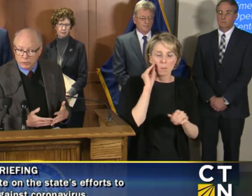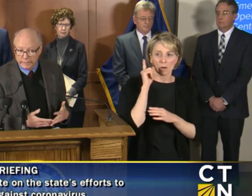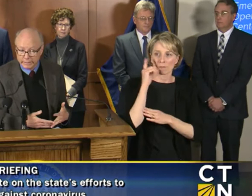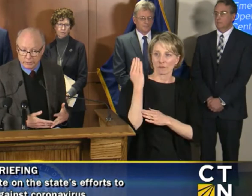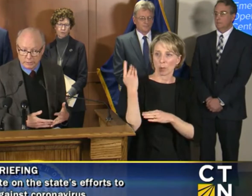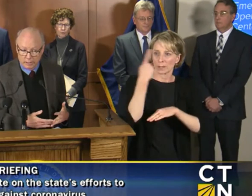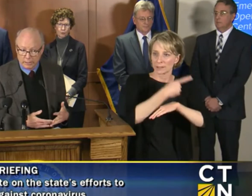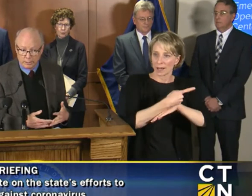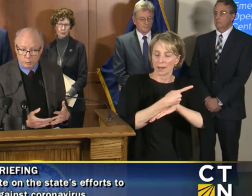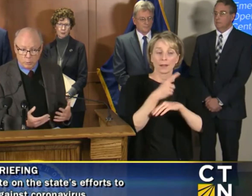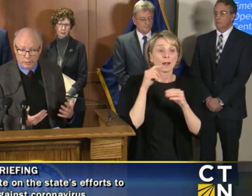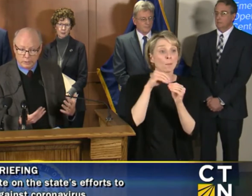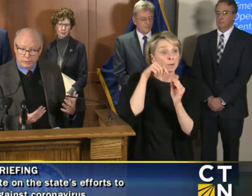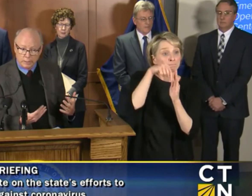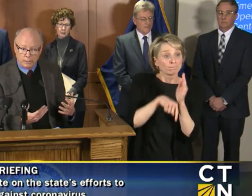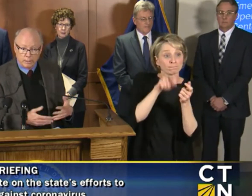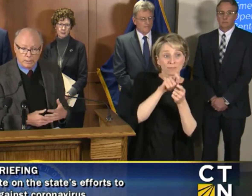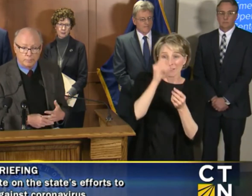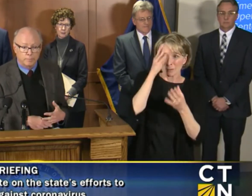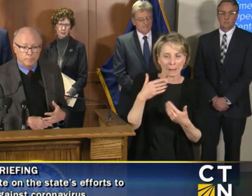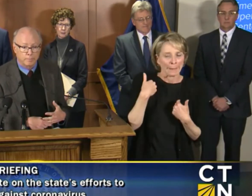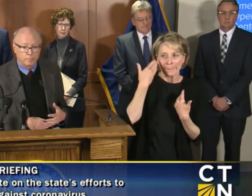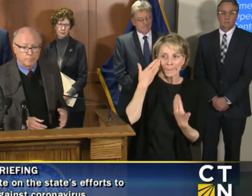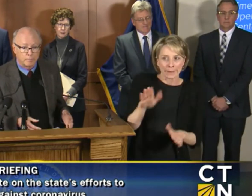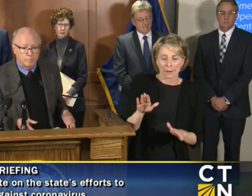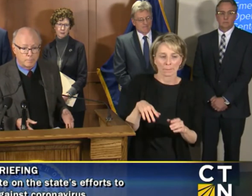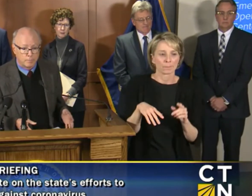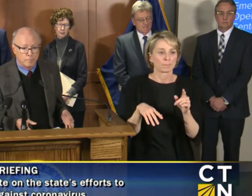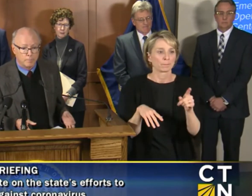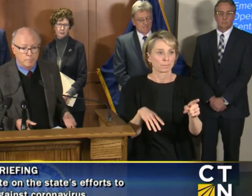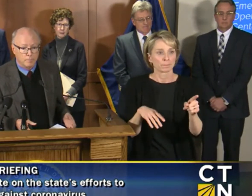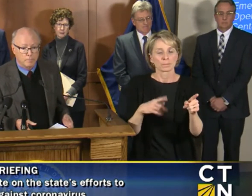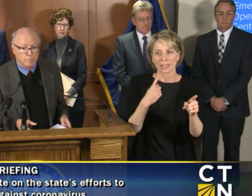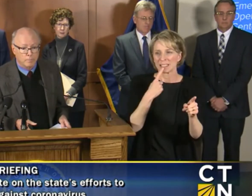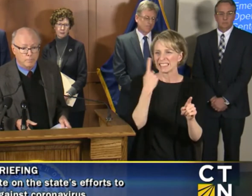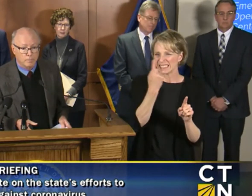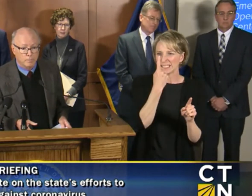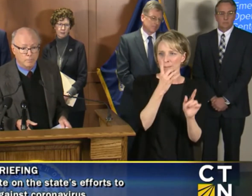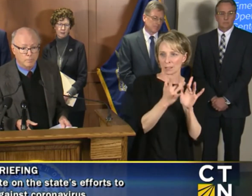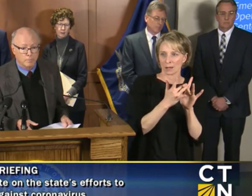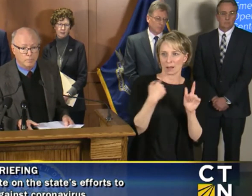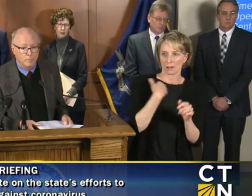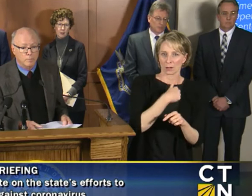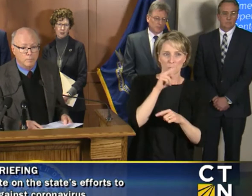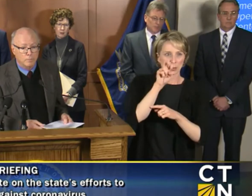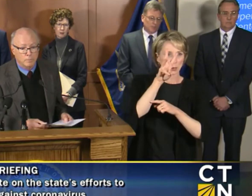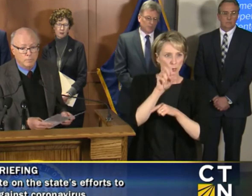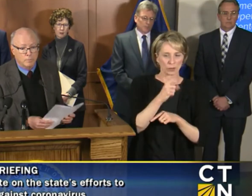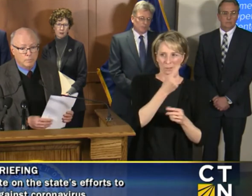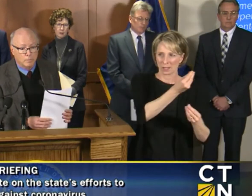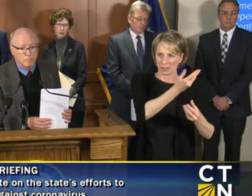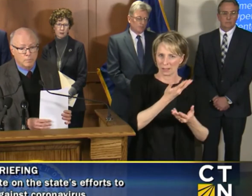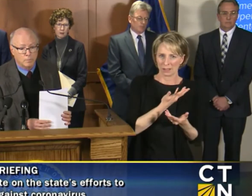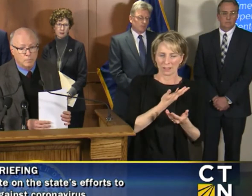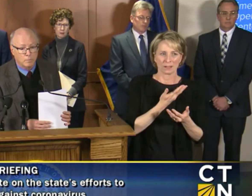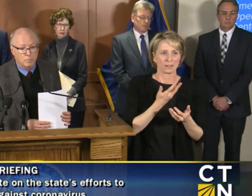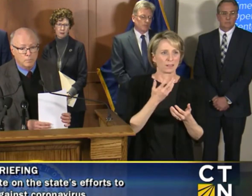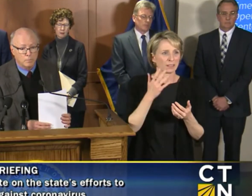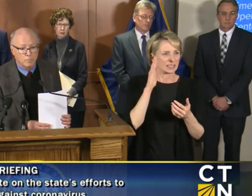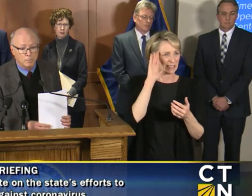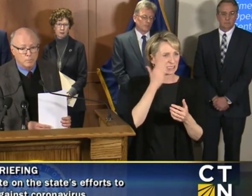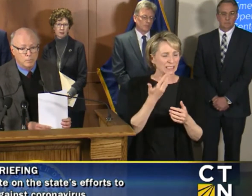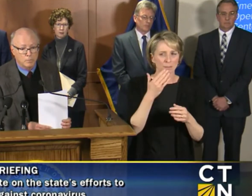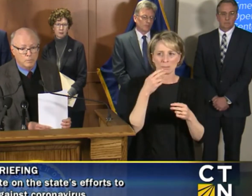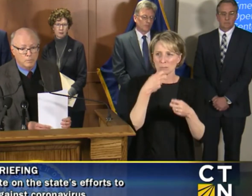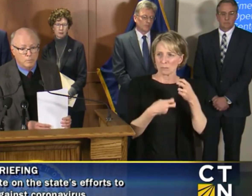any further details on it at this point because Someone had contacted us, I'm sure you know that we're getting a lot, but someone had said something about there was some